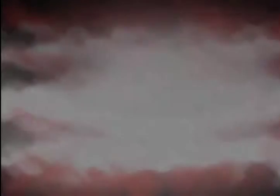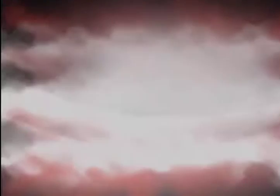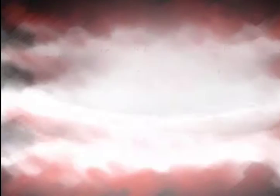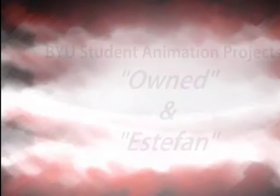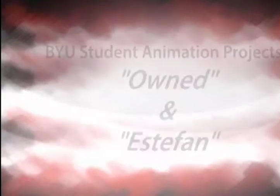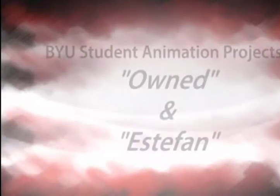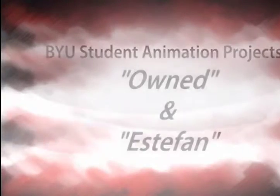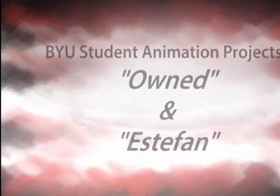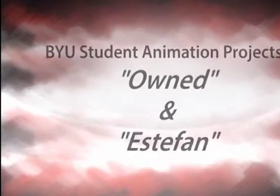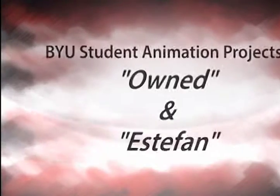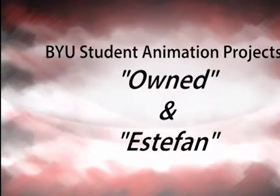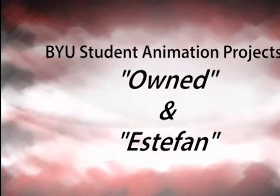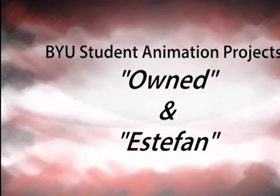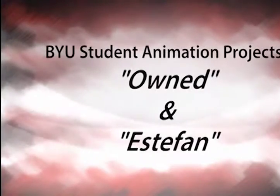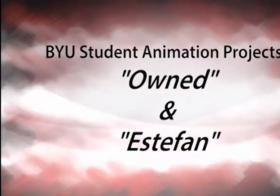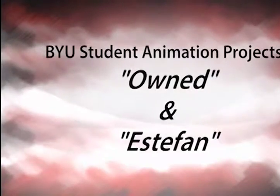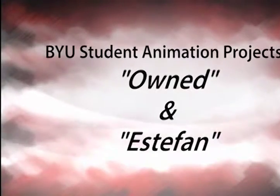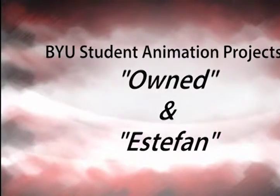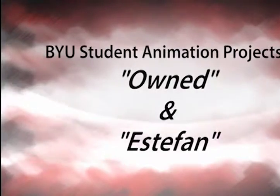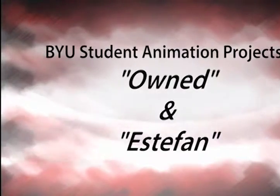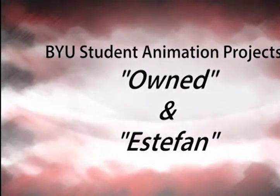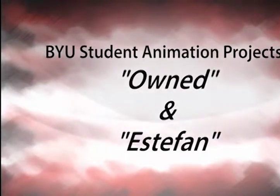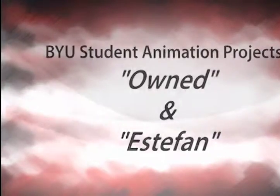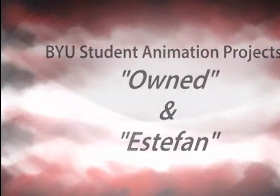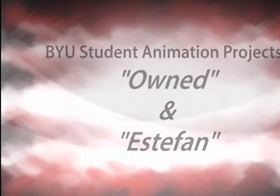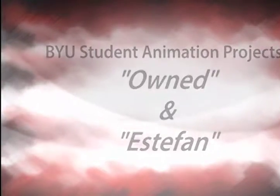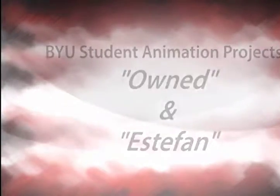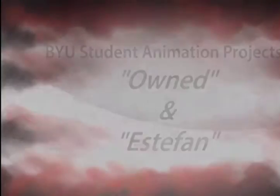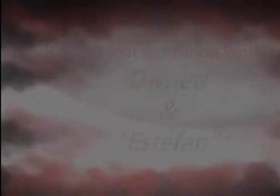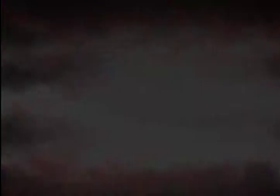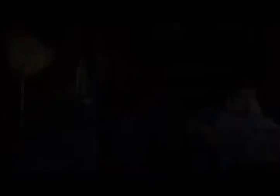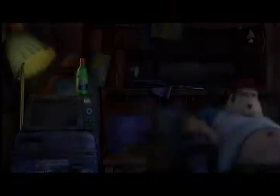Title: BYU Student Animation Projects. Owned and Estefan.